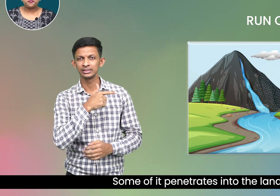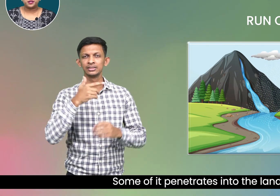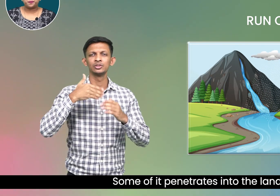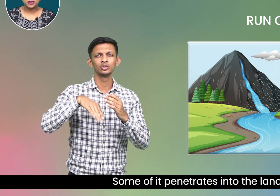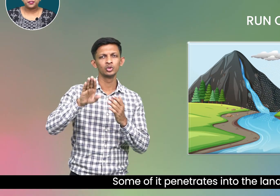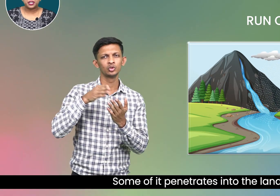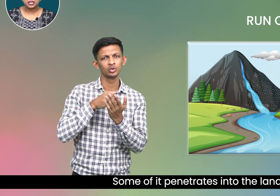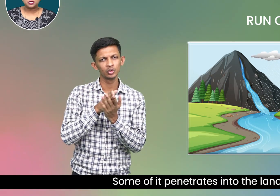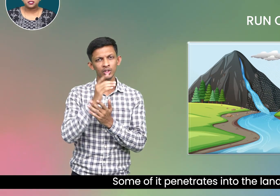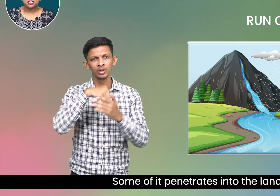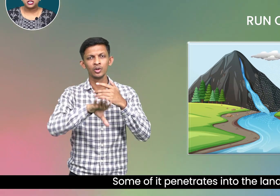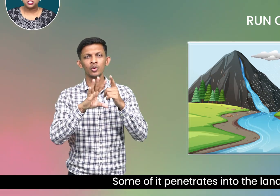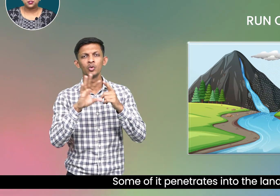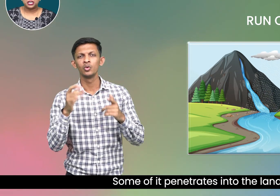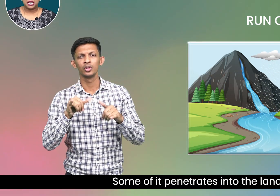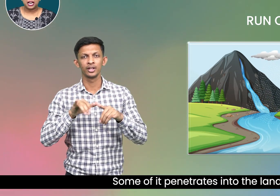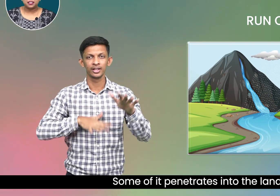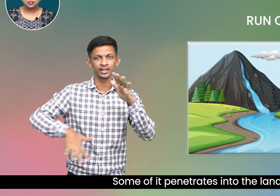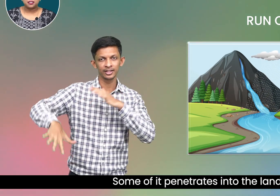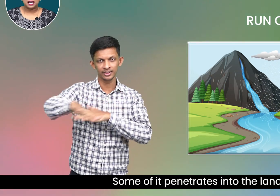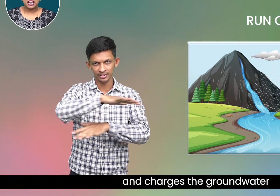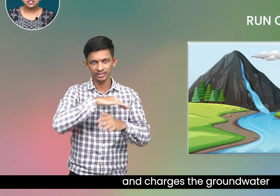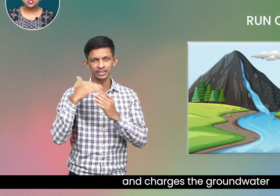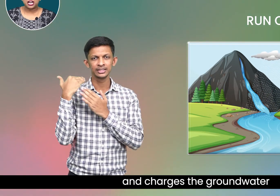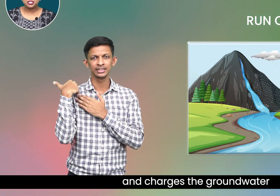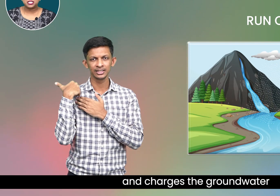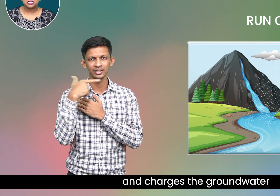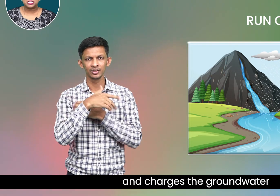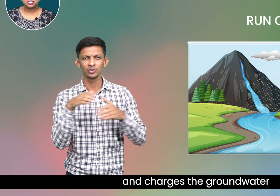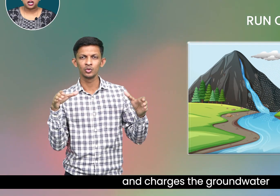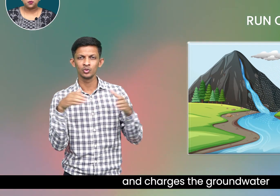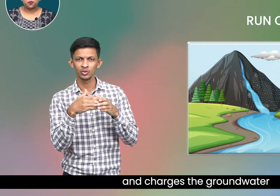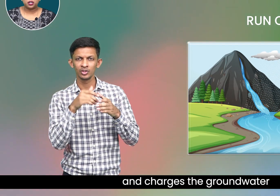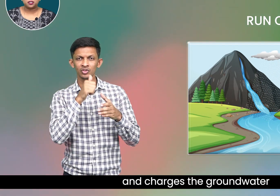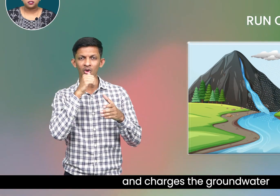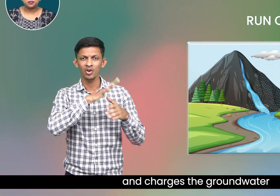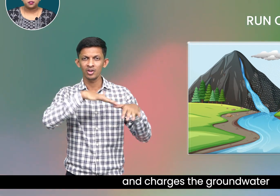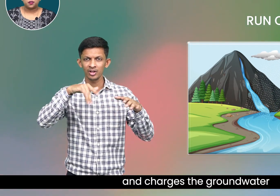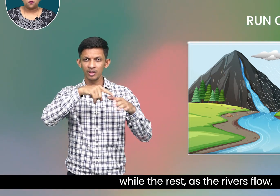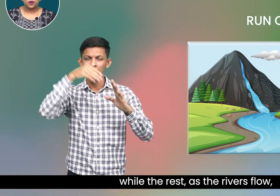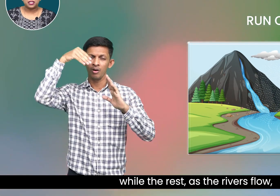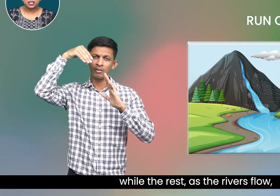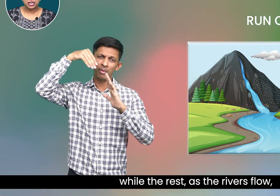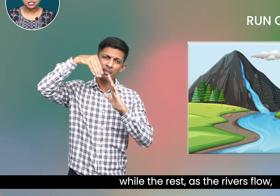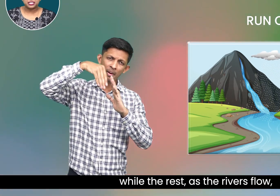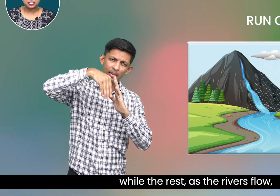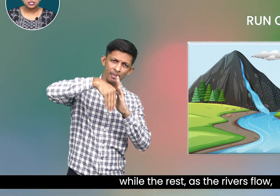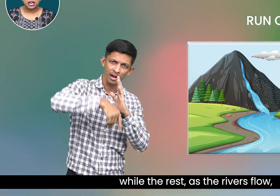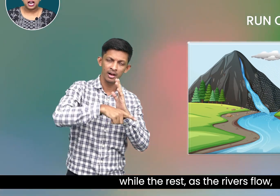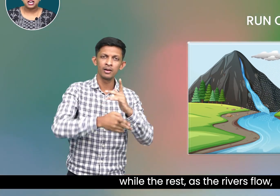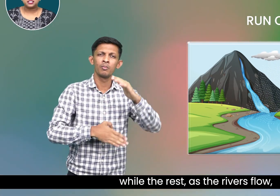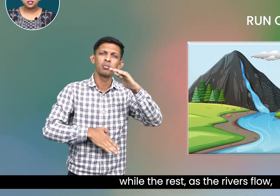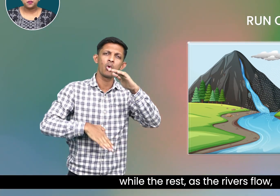Some of it penetrates into the land and charges the groundwater, while the